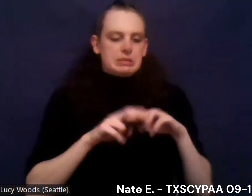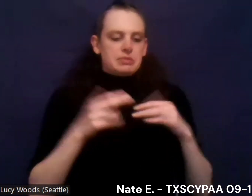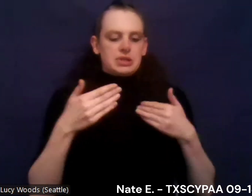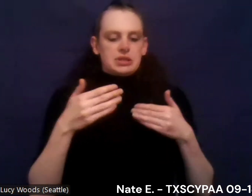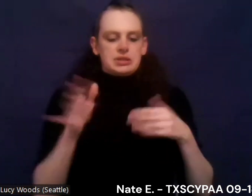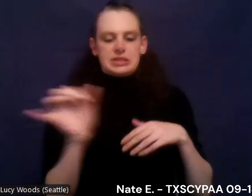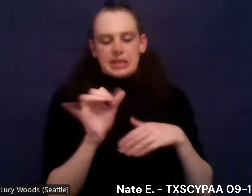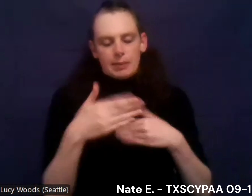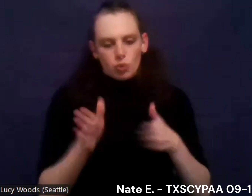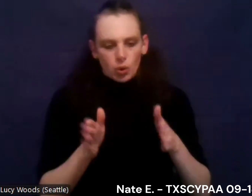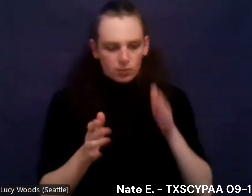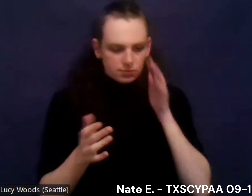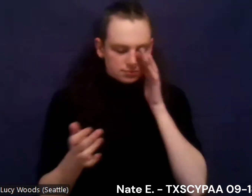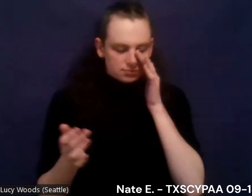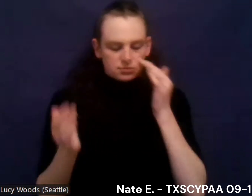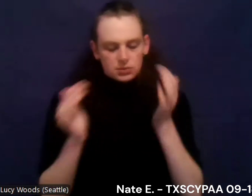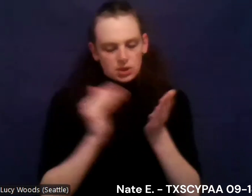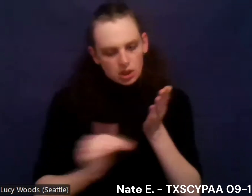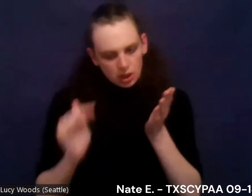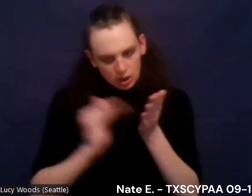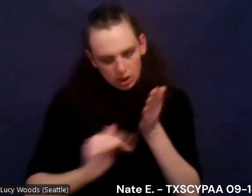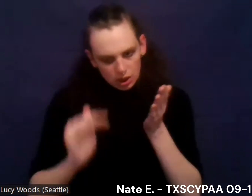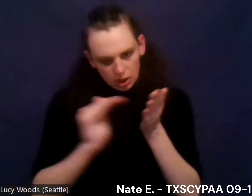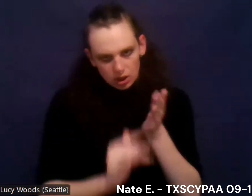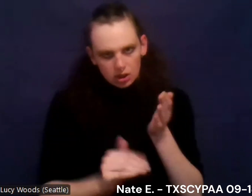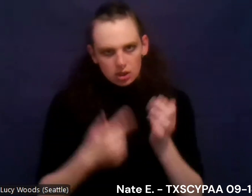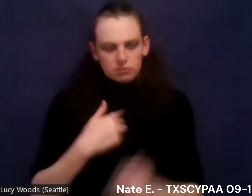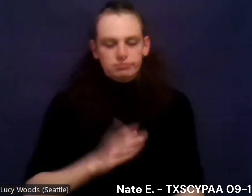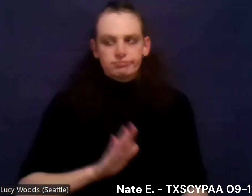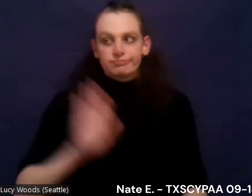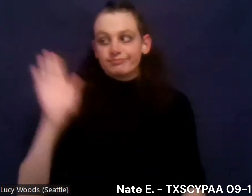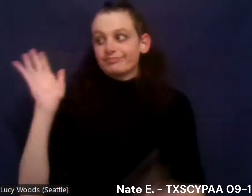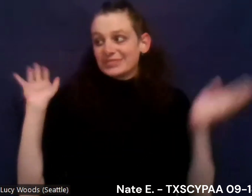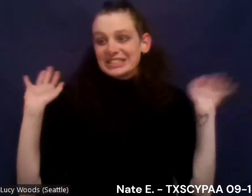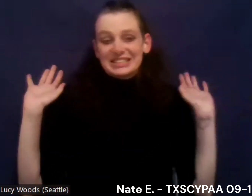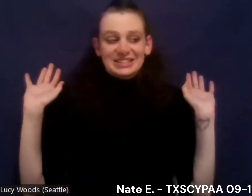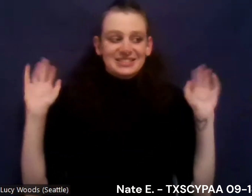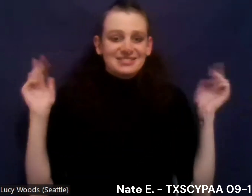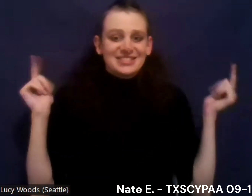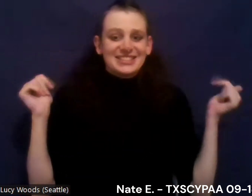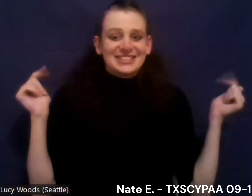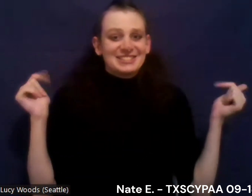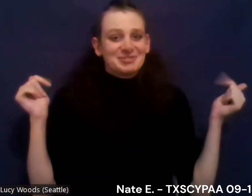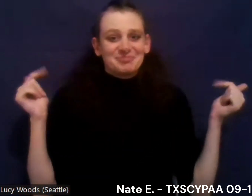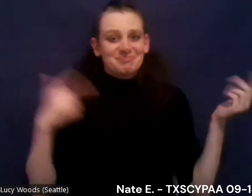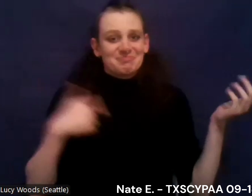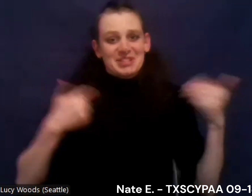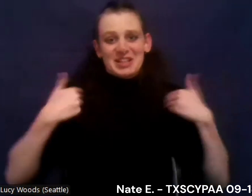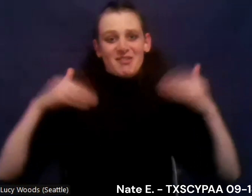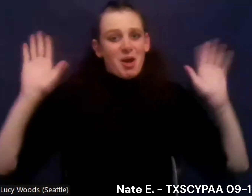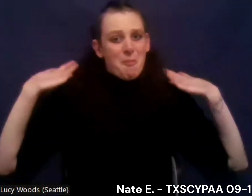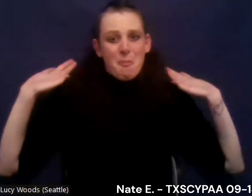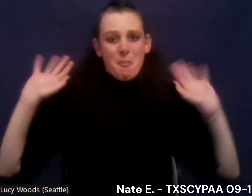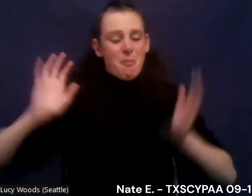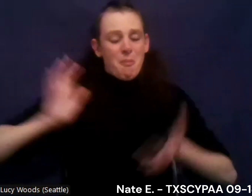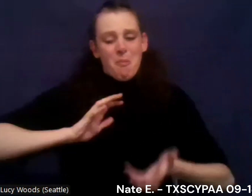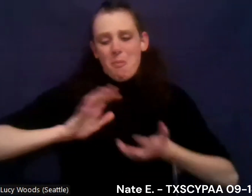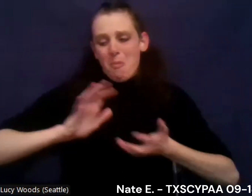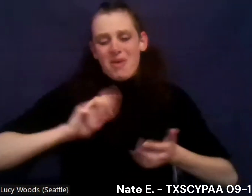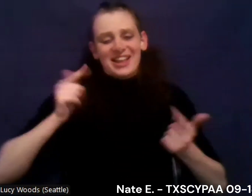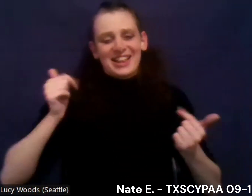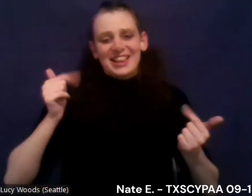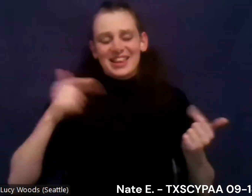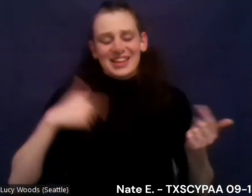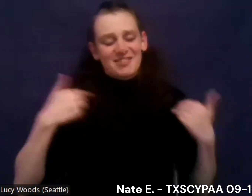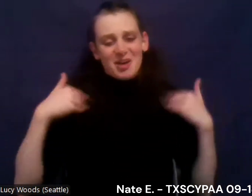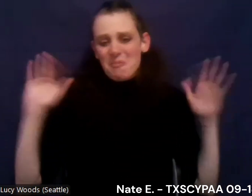that I've been in before, and I literally just put my hands up and I laughed, because I was like, I give up. I don't know what to do. And I really wish